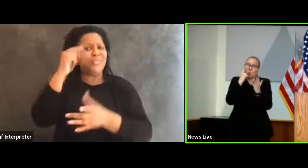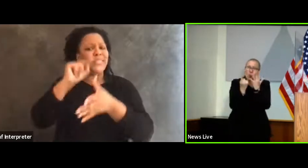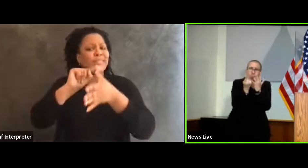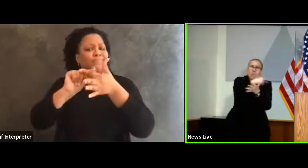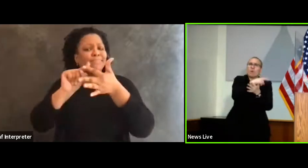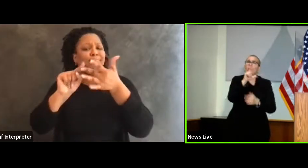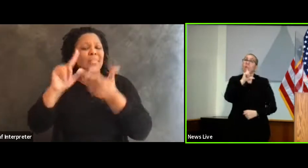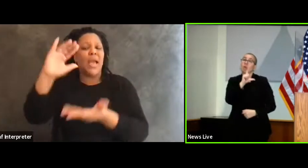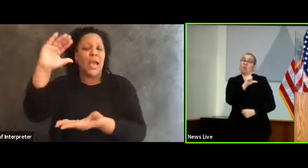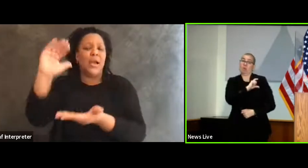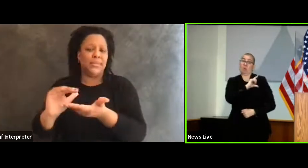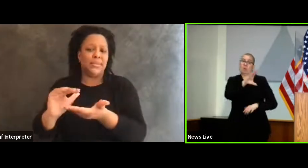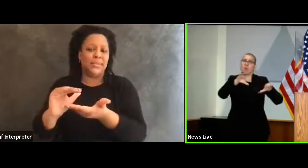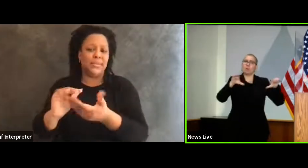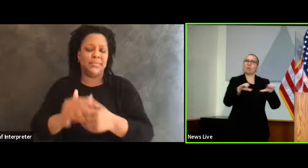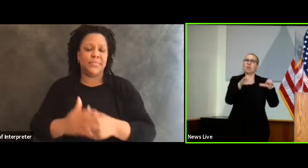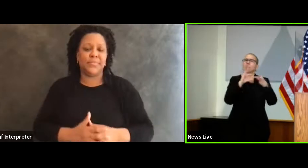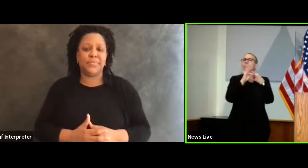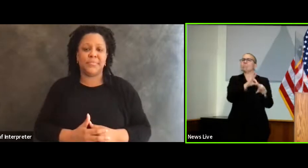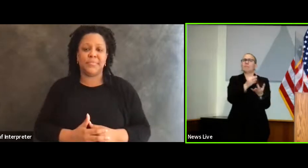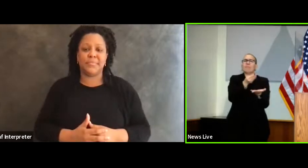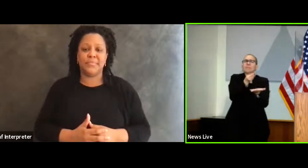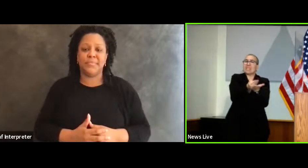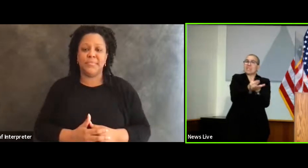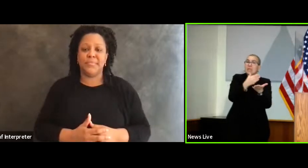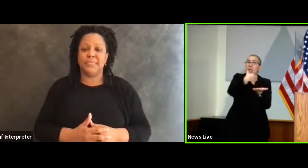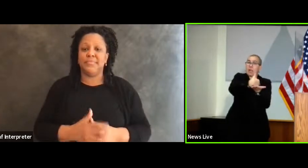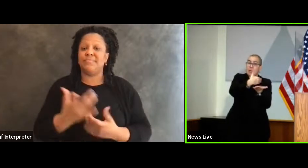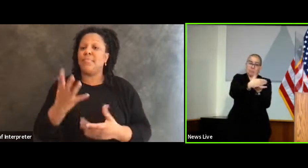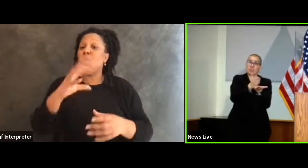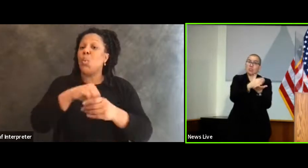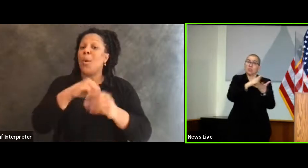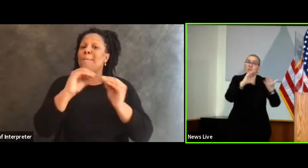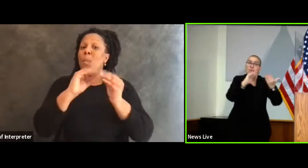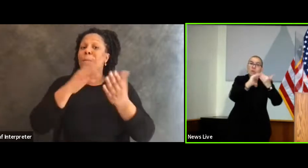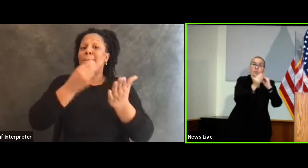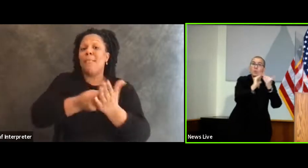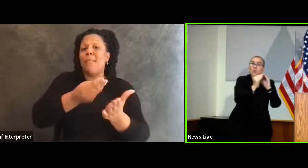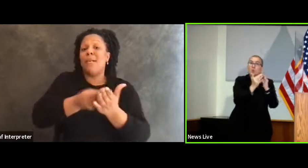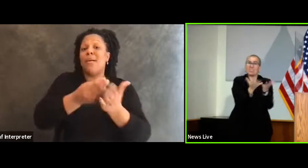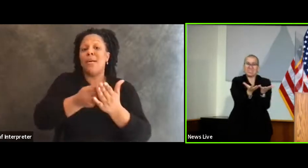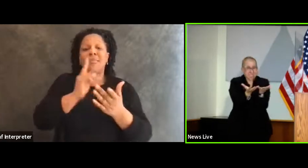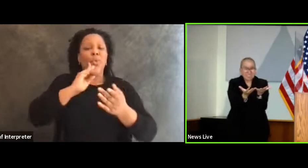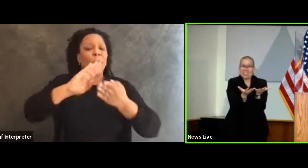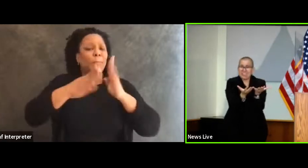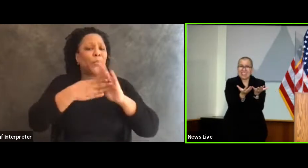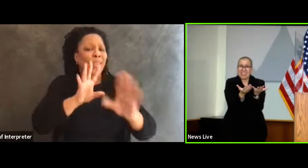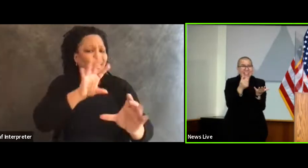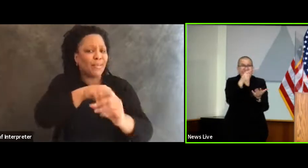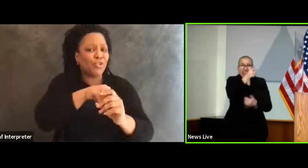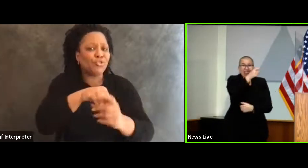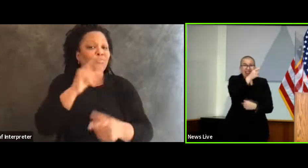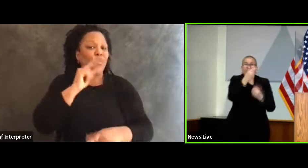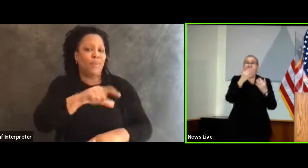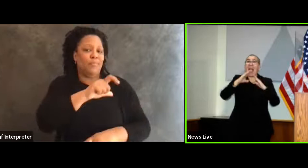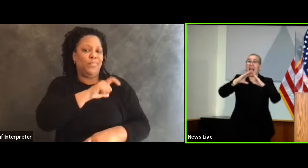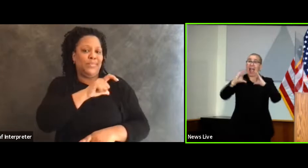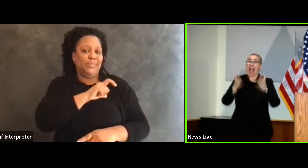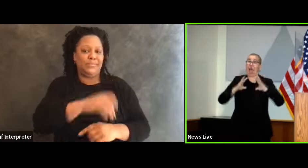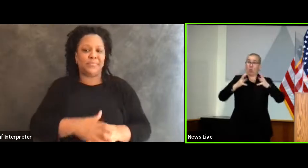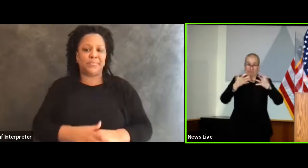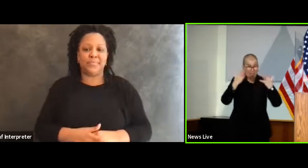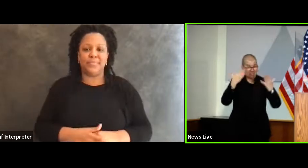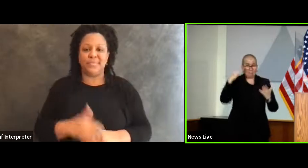funds for community-based interventions to violence. There is a lot that the House brings to the conference committee from which